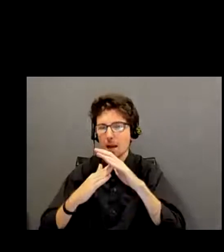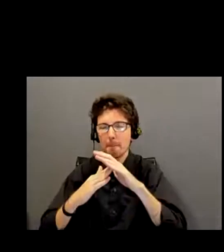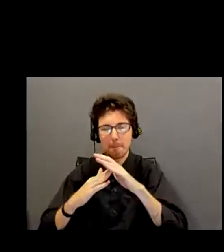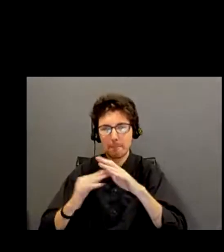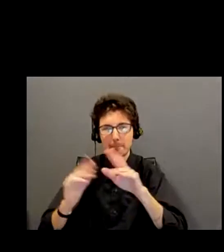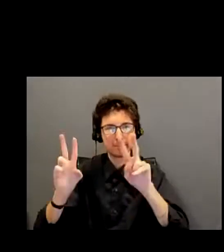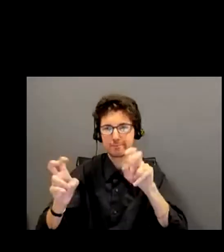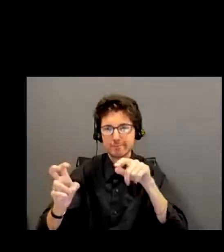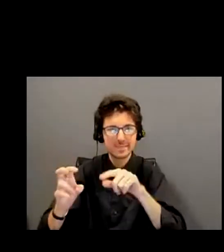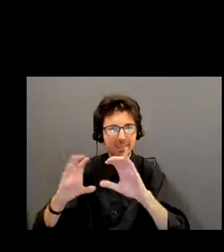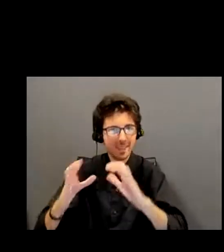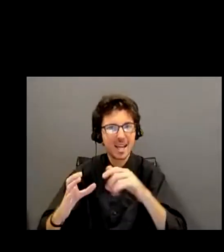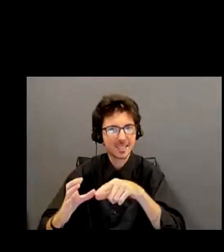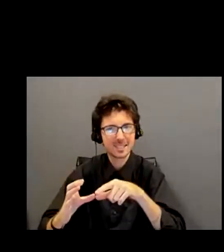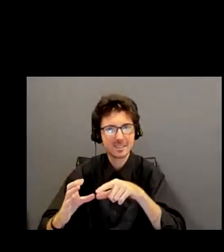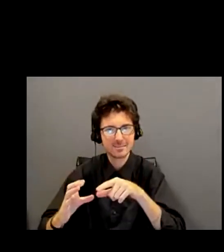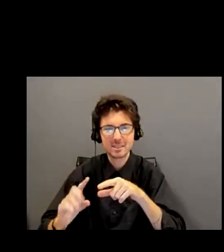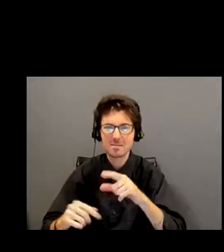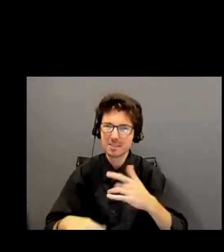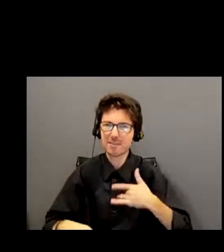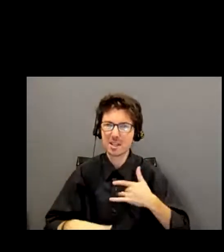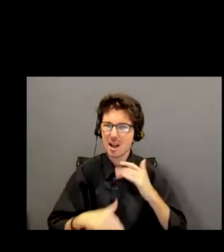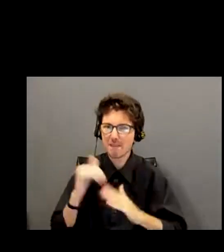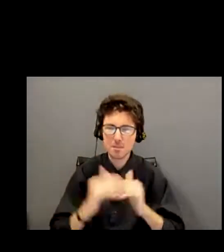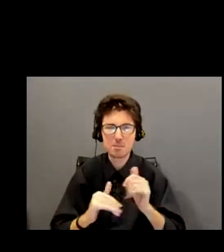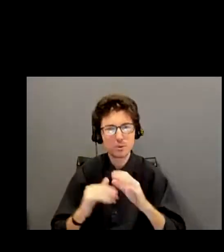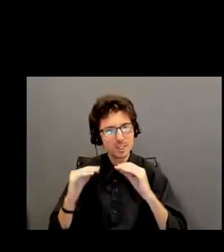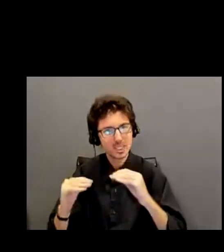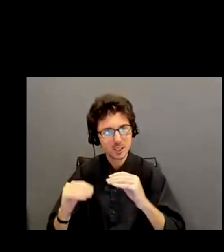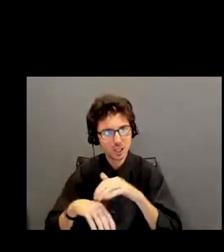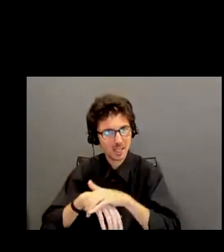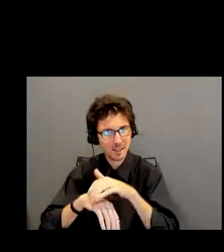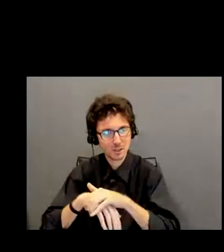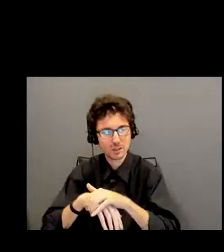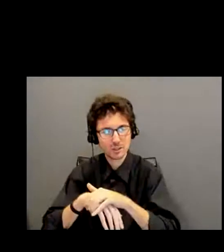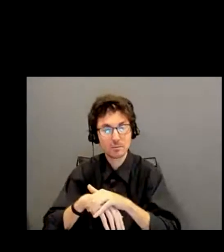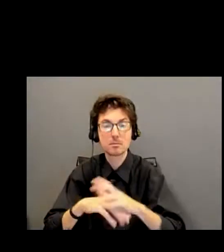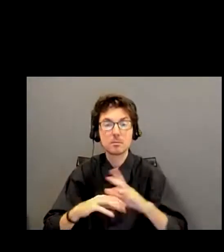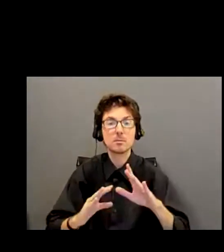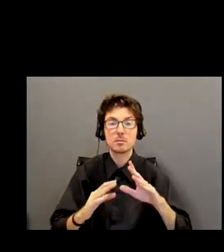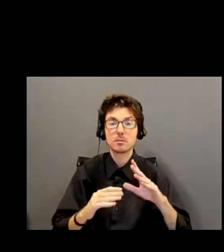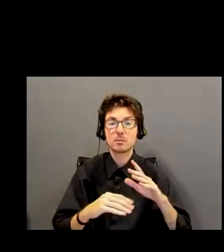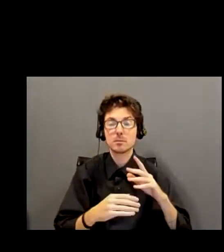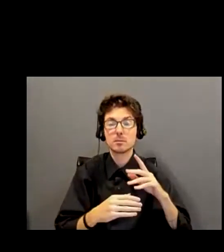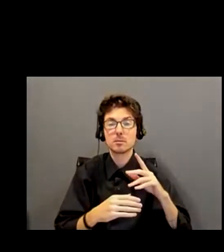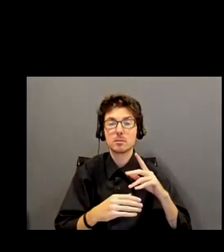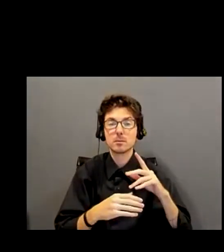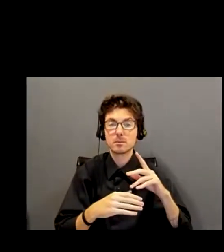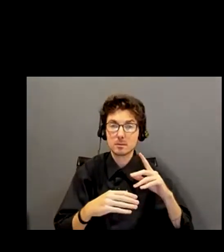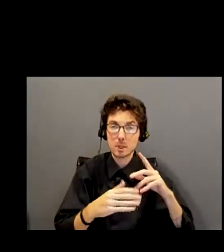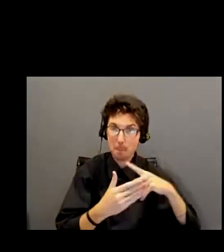And I feel most comfortable teaching English. I started my teacher training at Oranim Academic